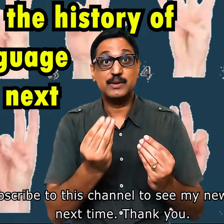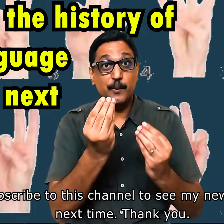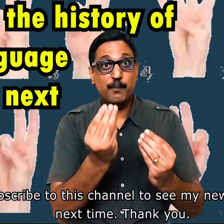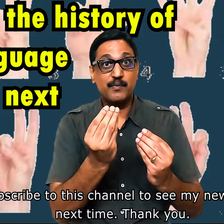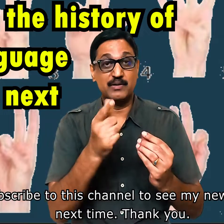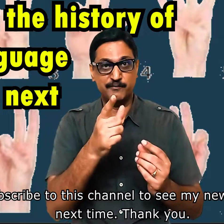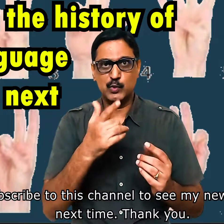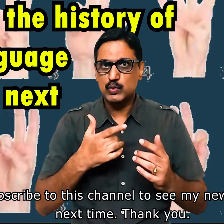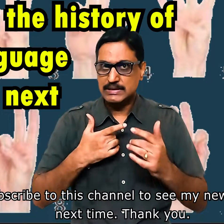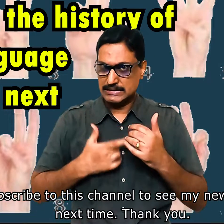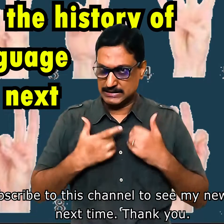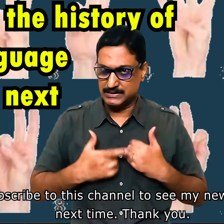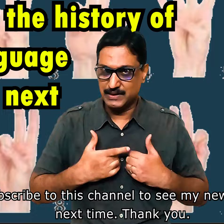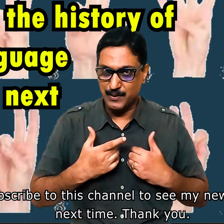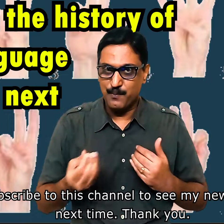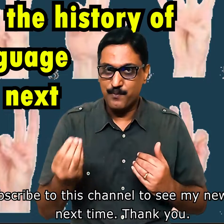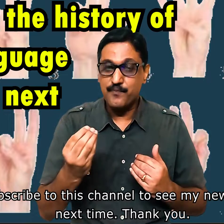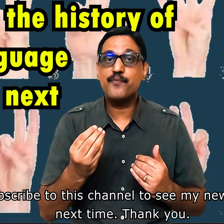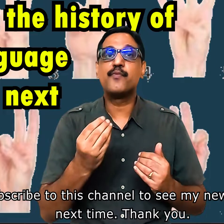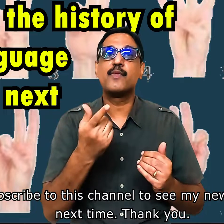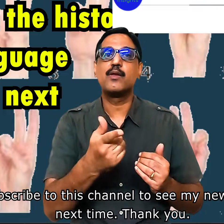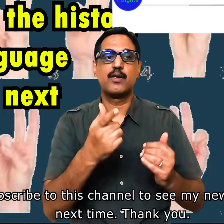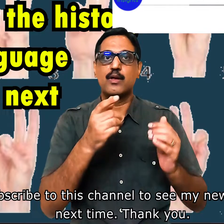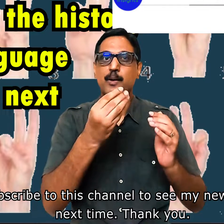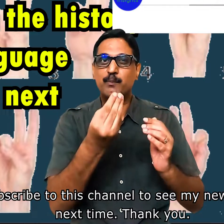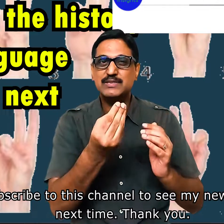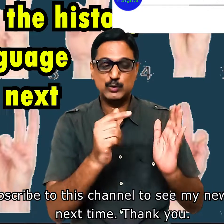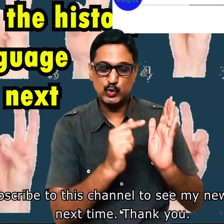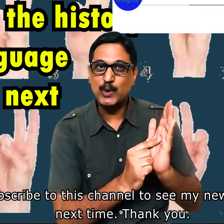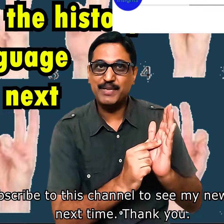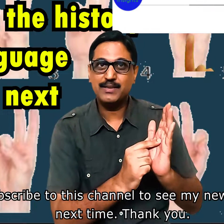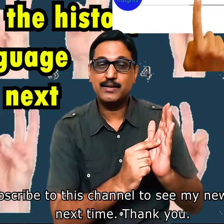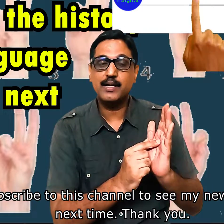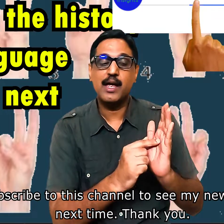Please subscribe to this channel to see my new videos. Thank you.